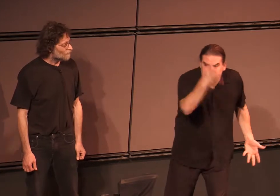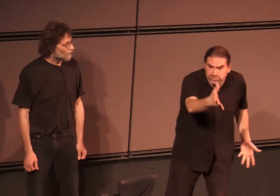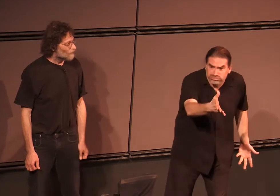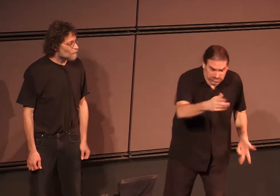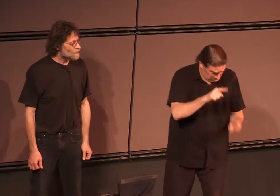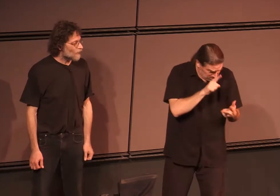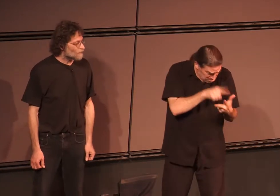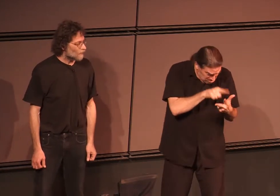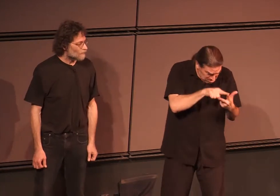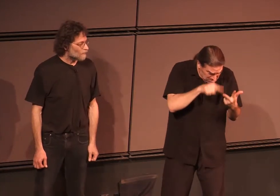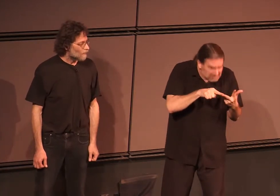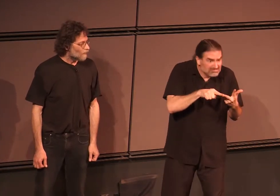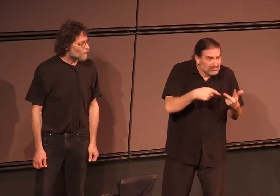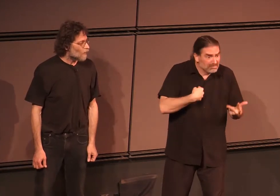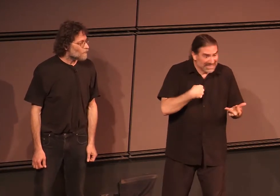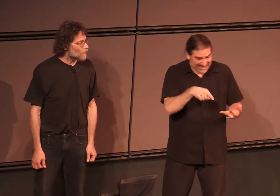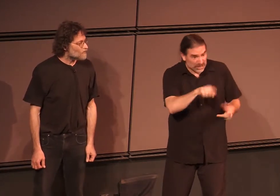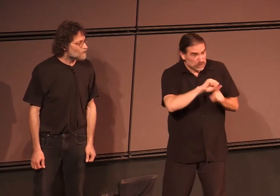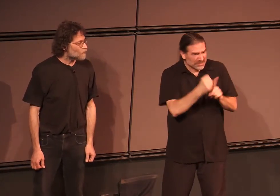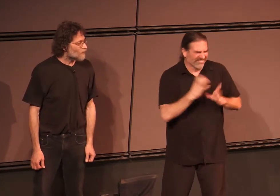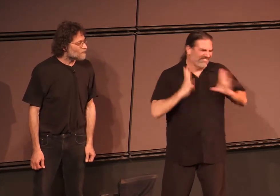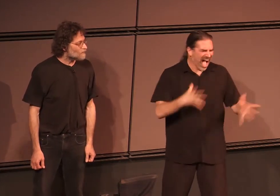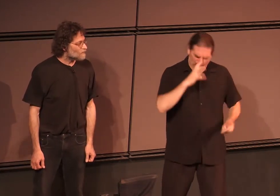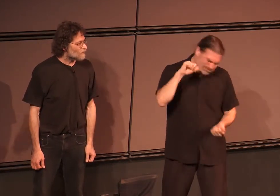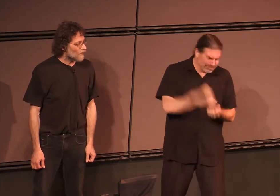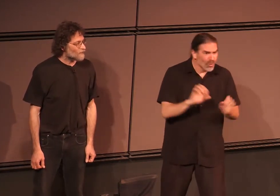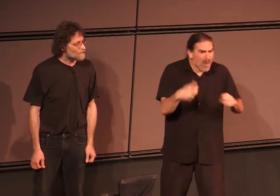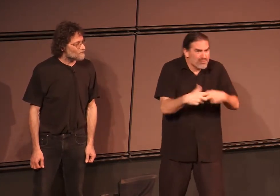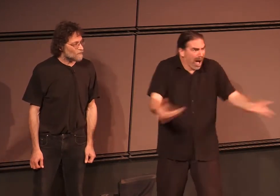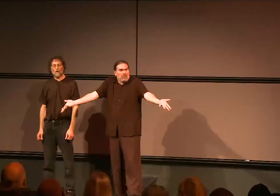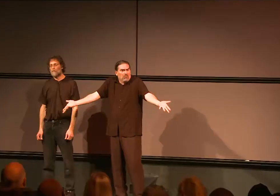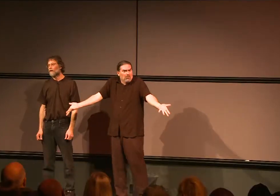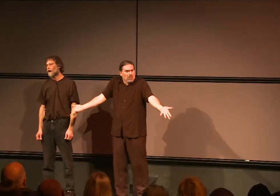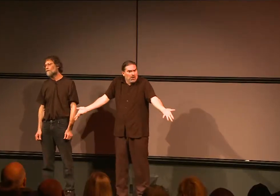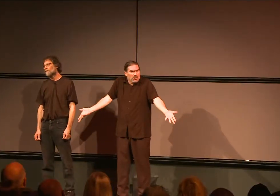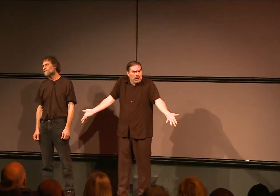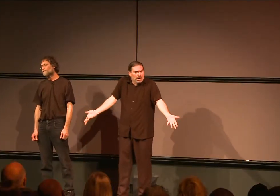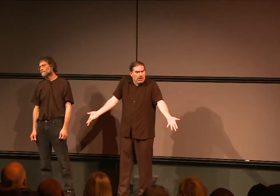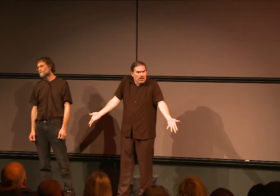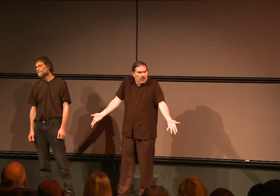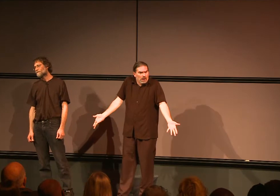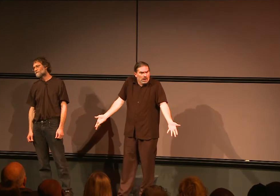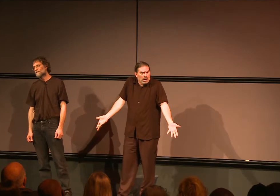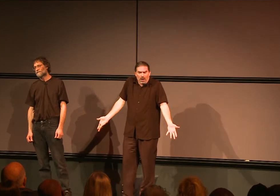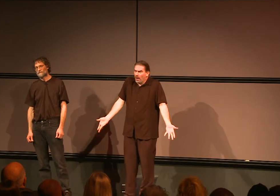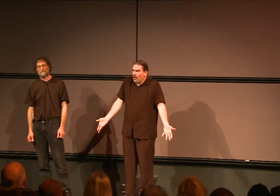Let me tell you, in all those situations, I can sleep no problem.